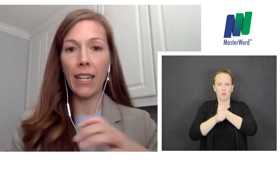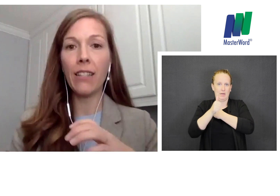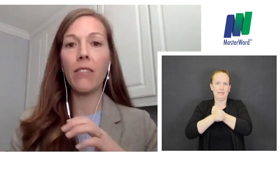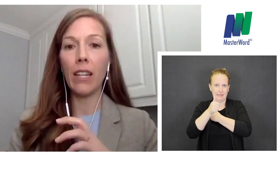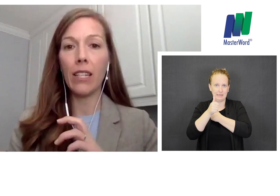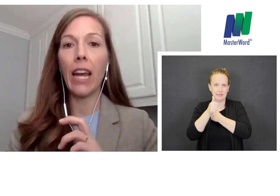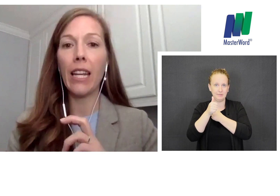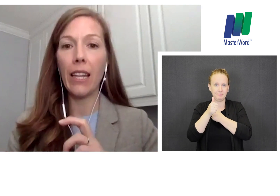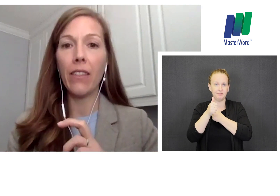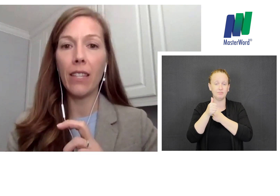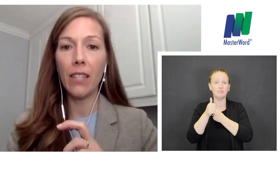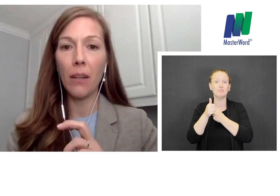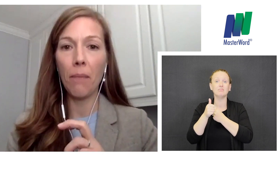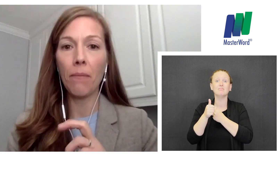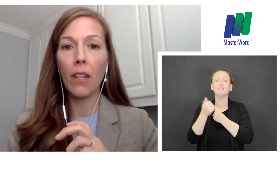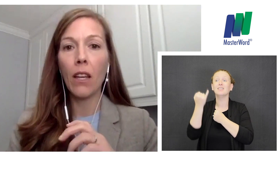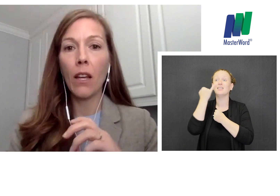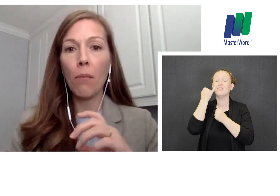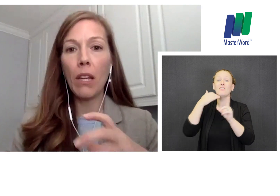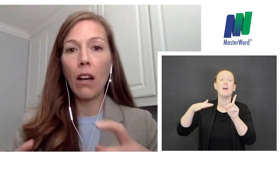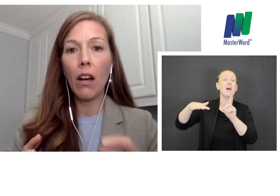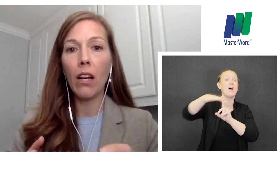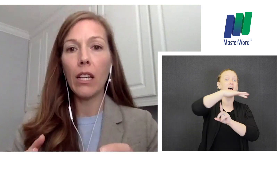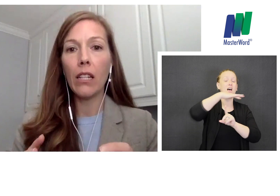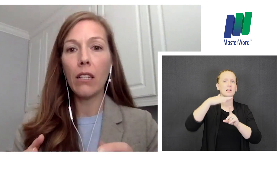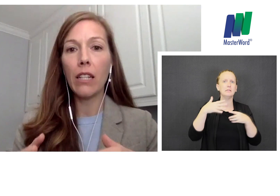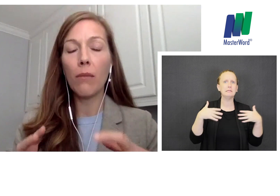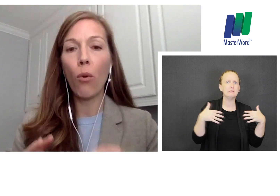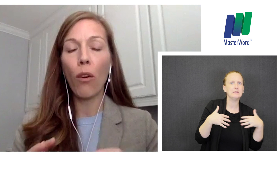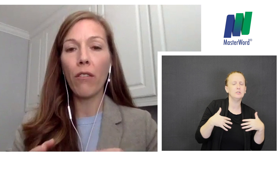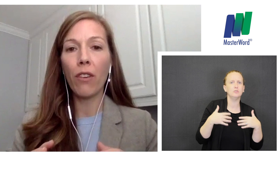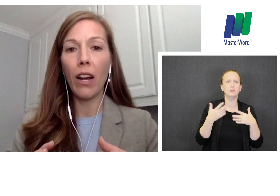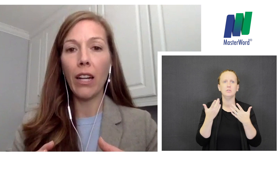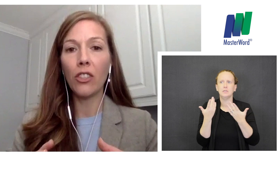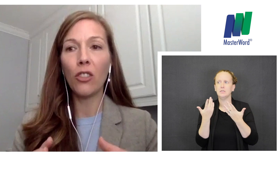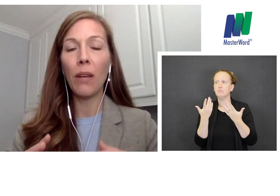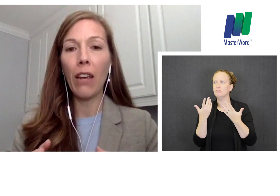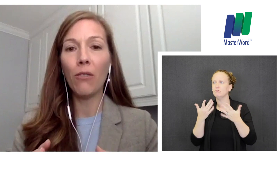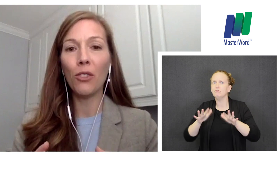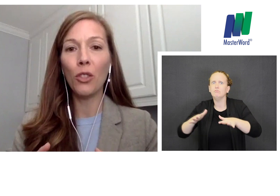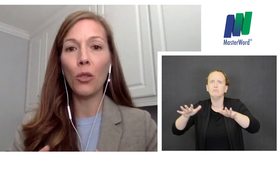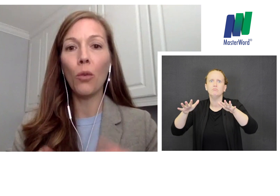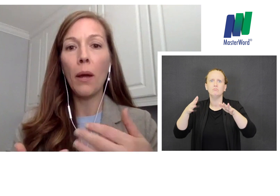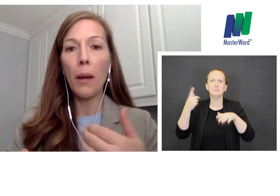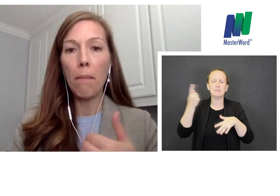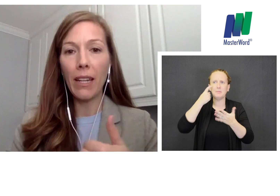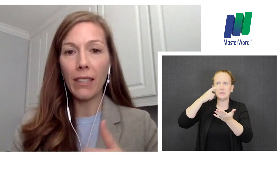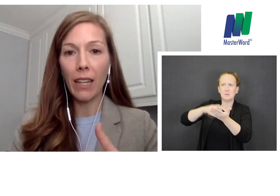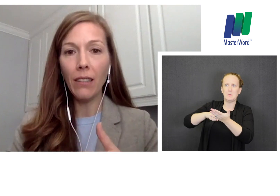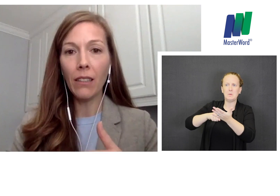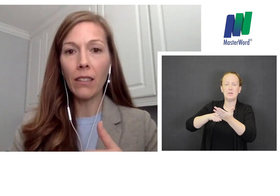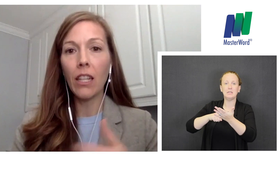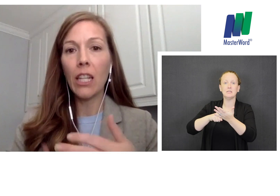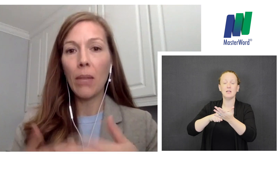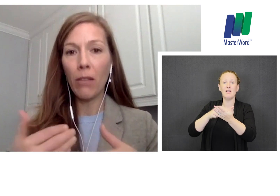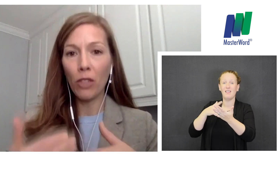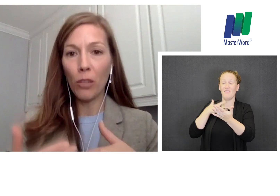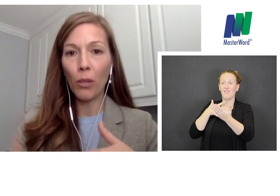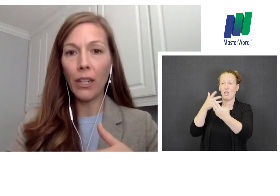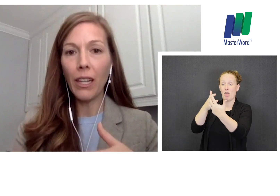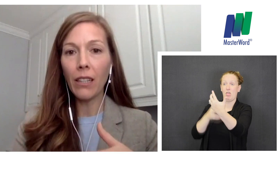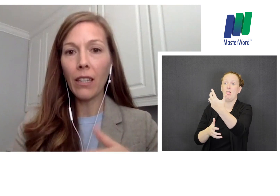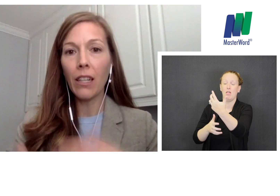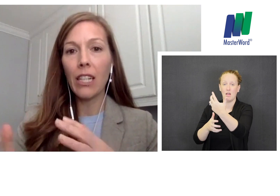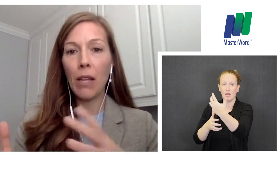creates a sense of anxiety in the system because it's important for us to be able to make sense, to be able